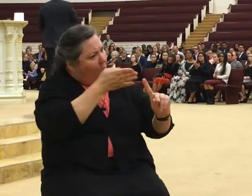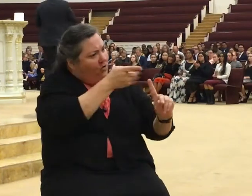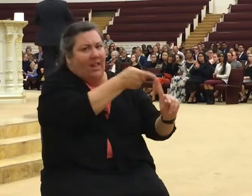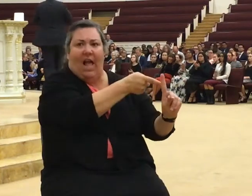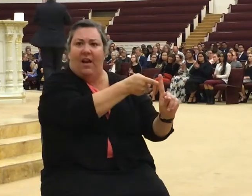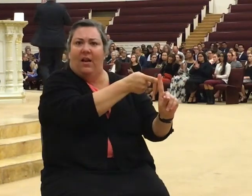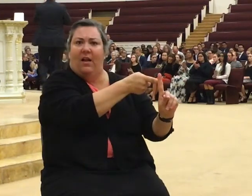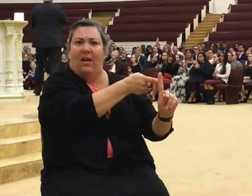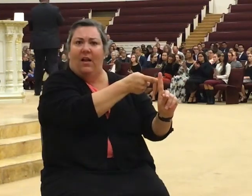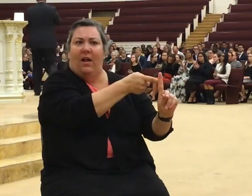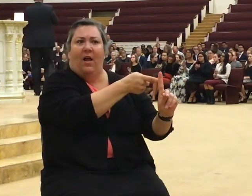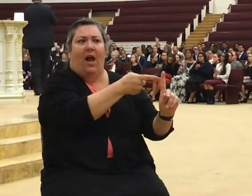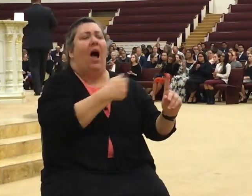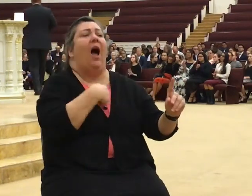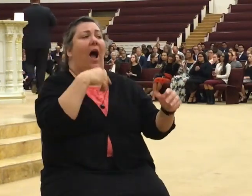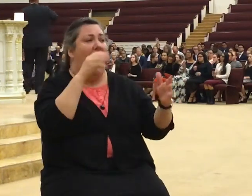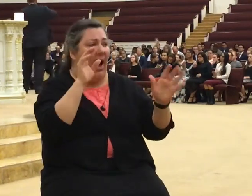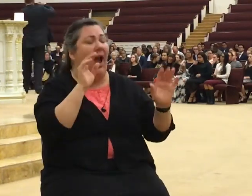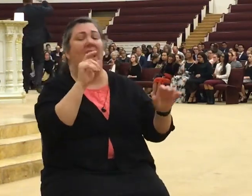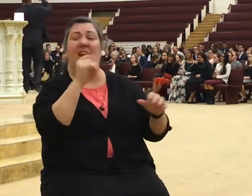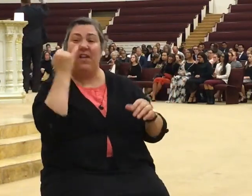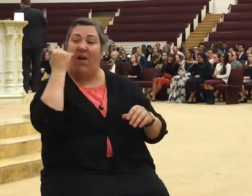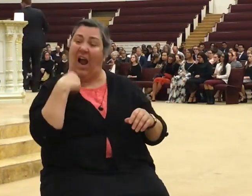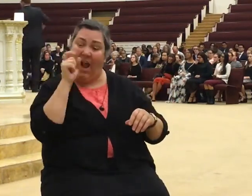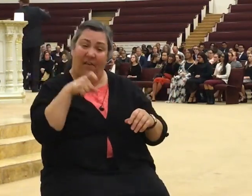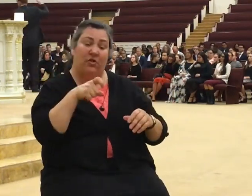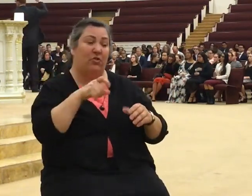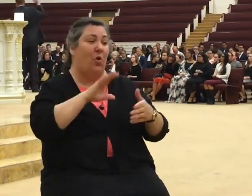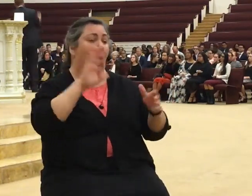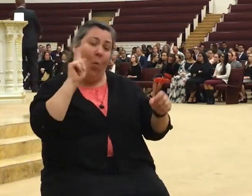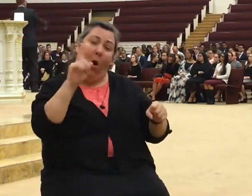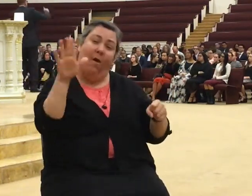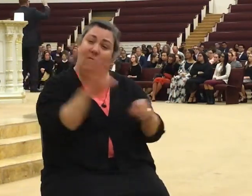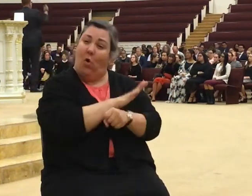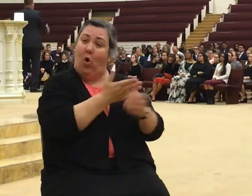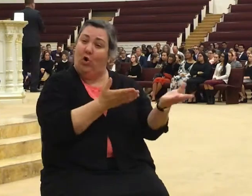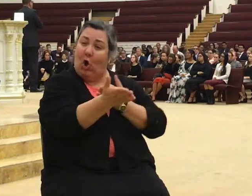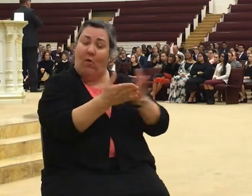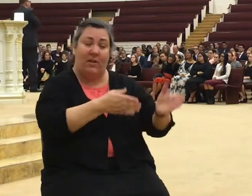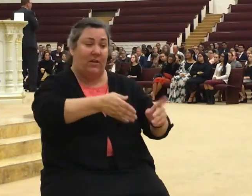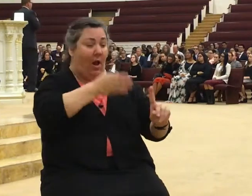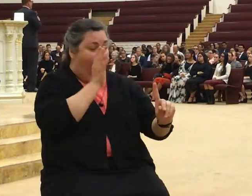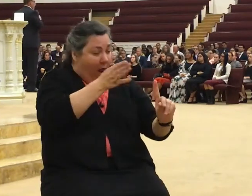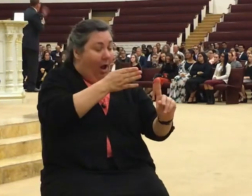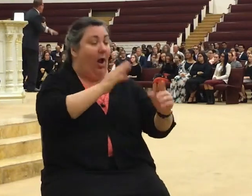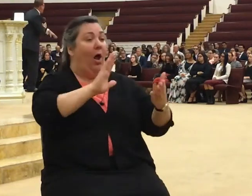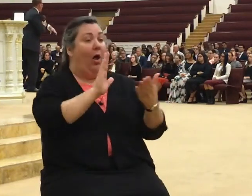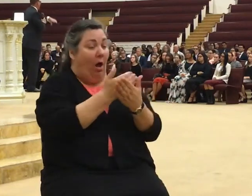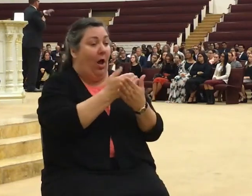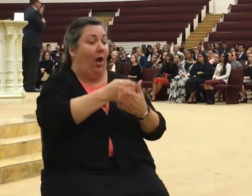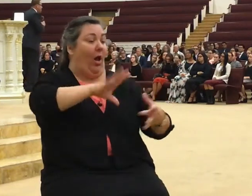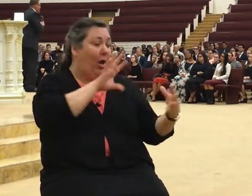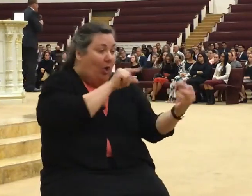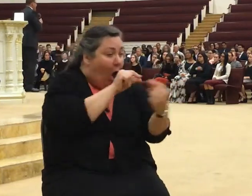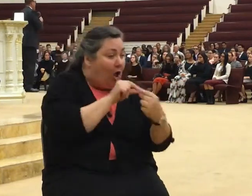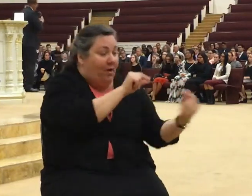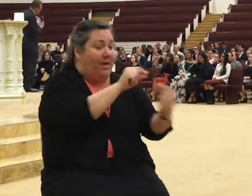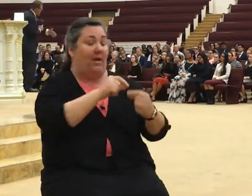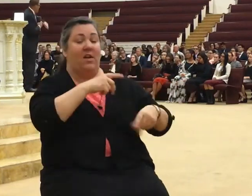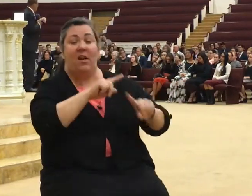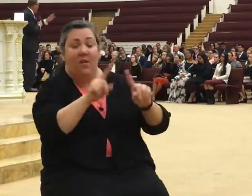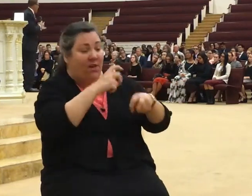And I'm having to take a whole service and deal with adultery and fornication and rebellion and gossip and backbiting and issues